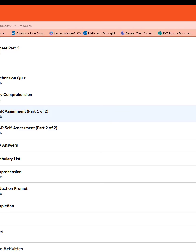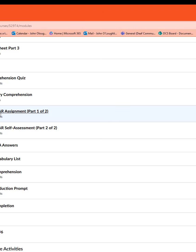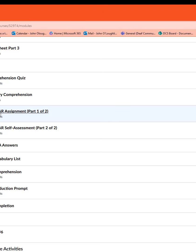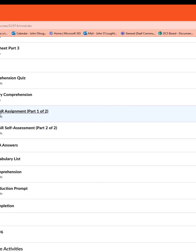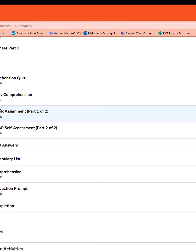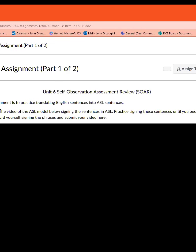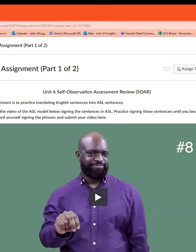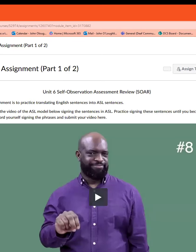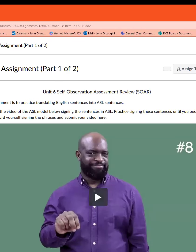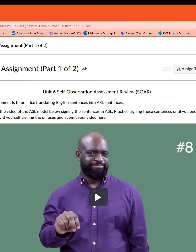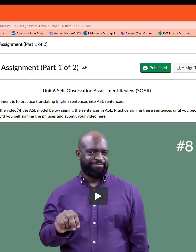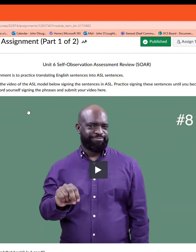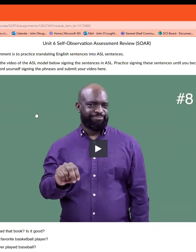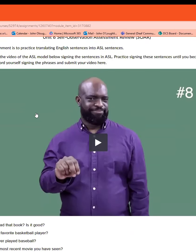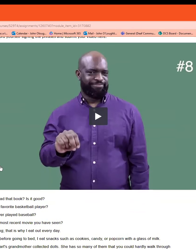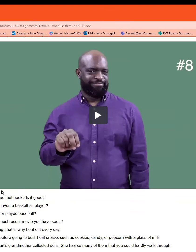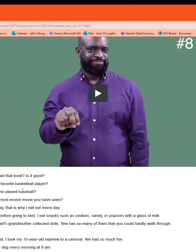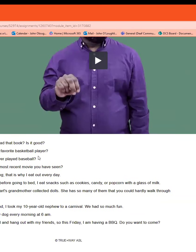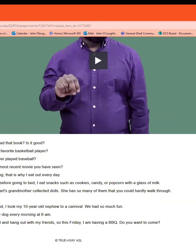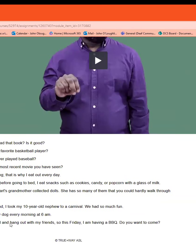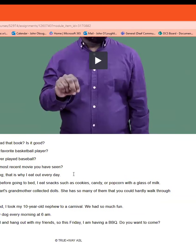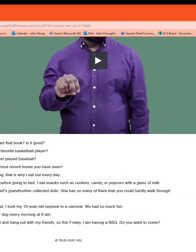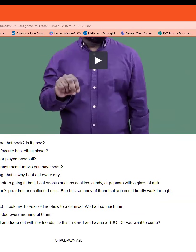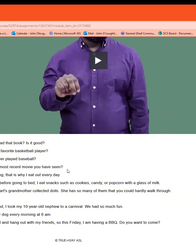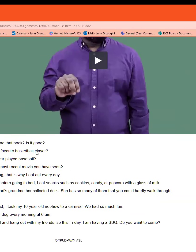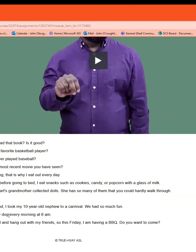So we'll take a look at one of these.